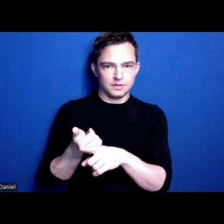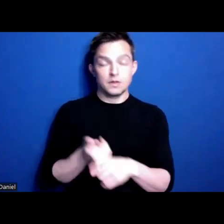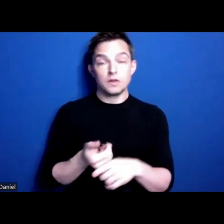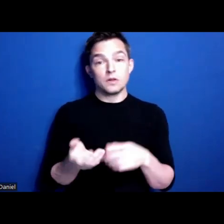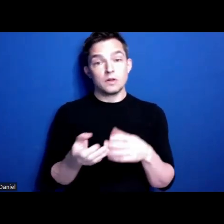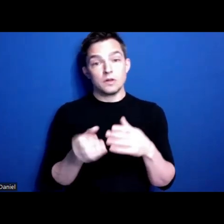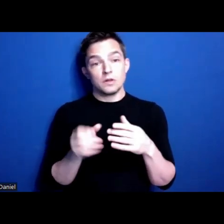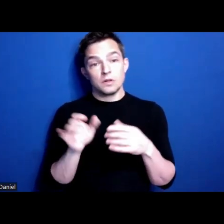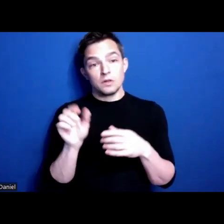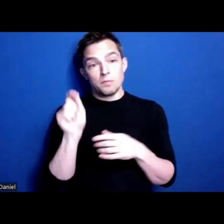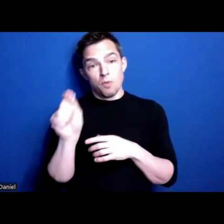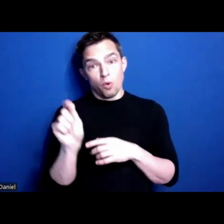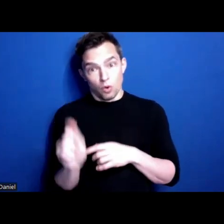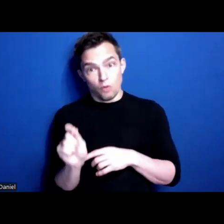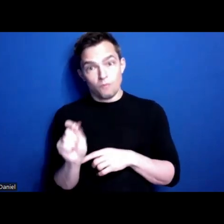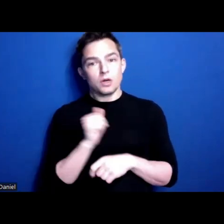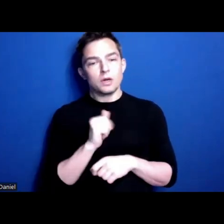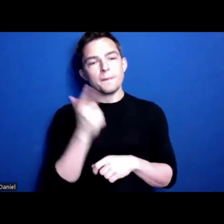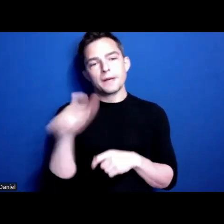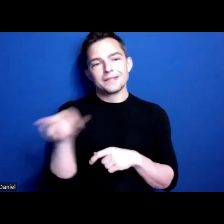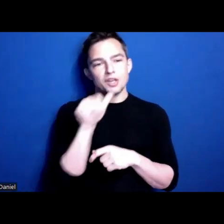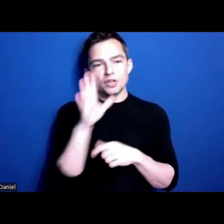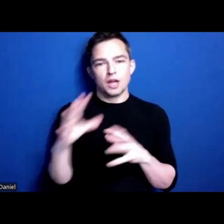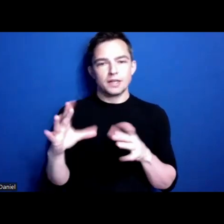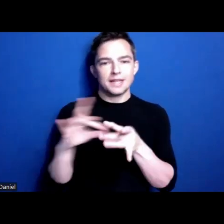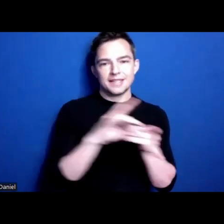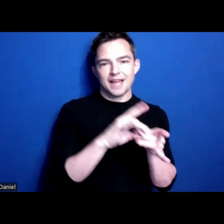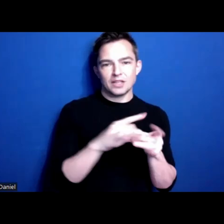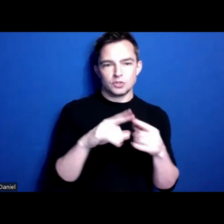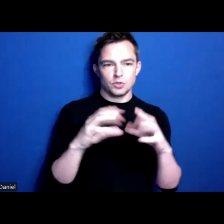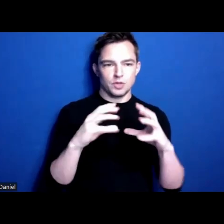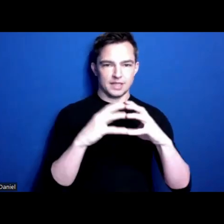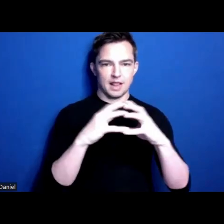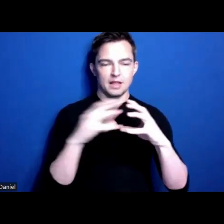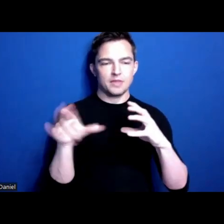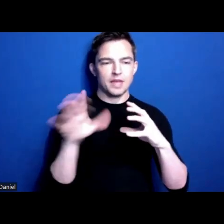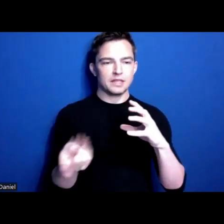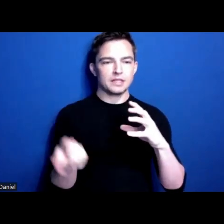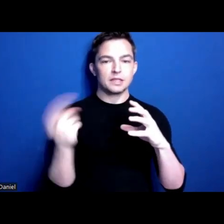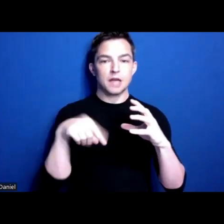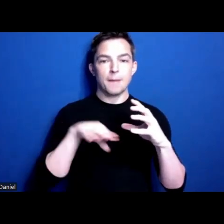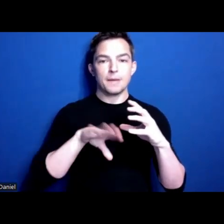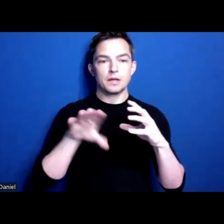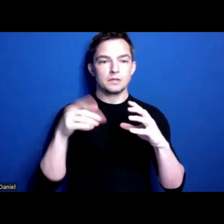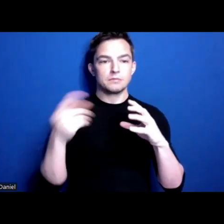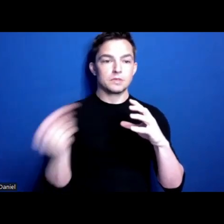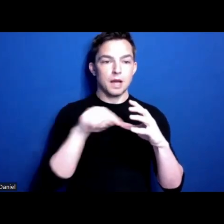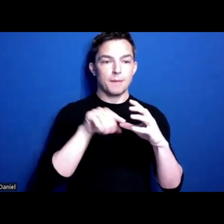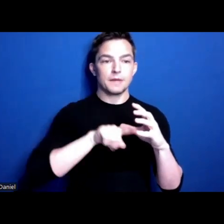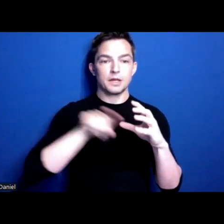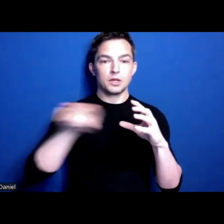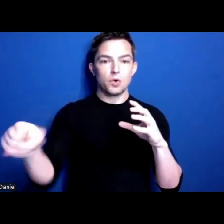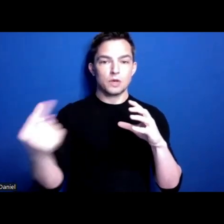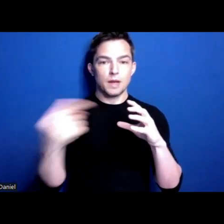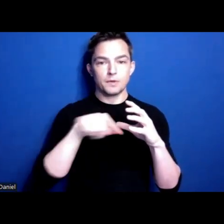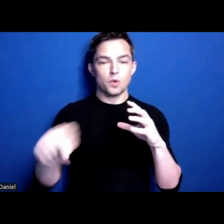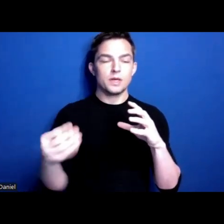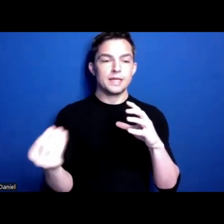Moreover, because they are not attached to the cell, they can come and go, imported and exported.